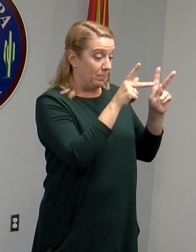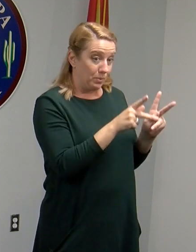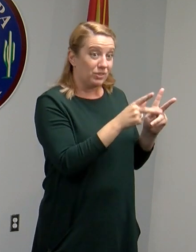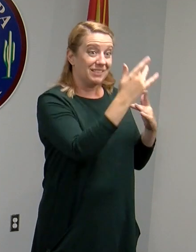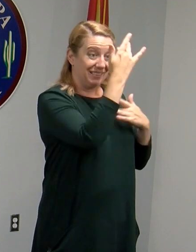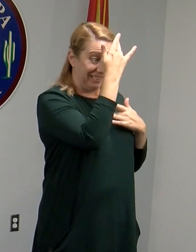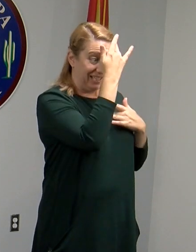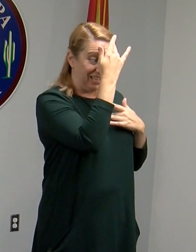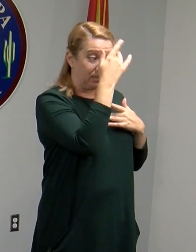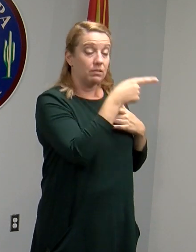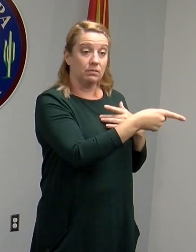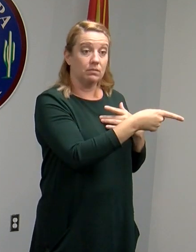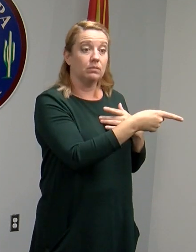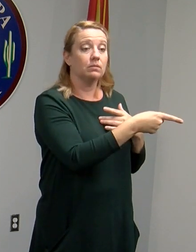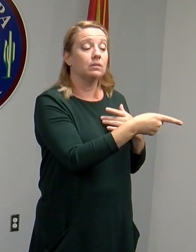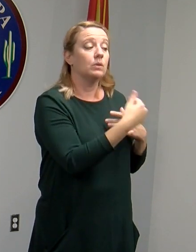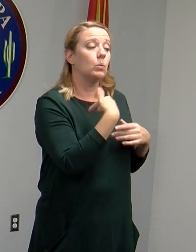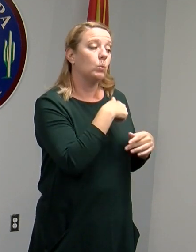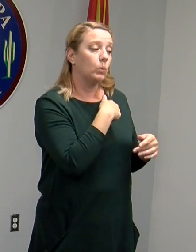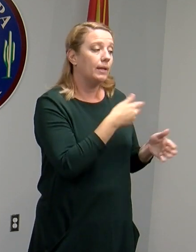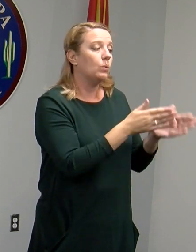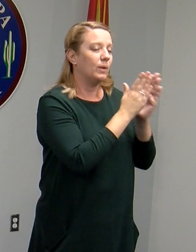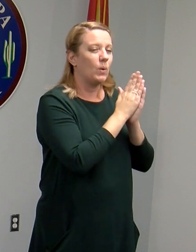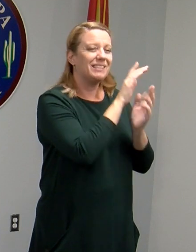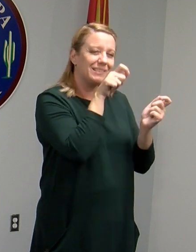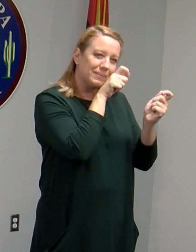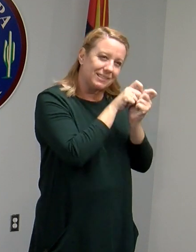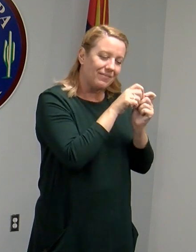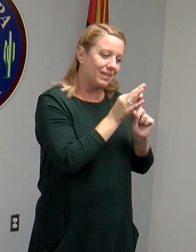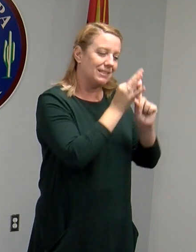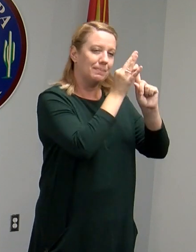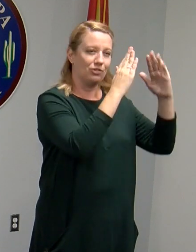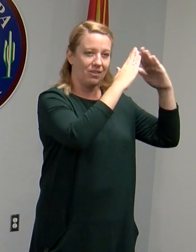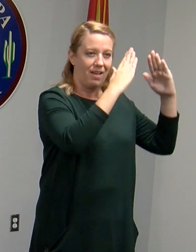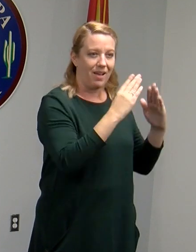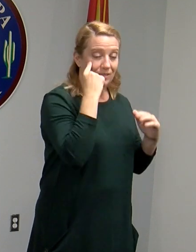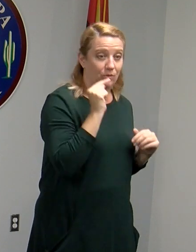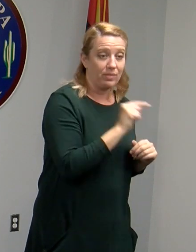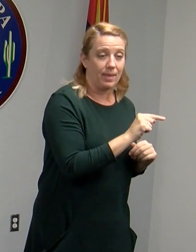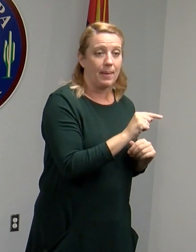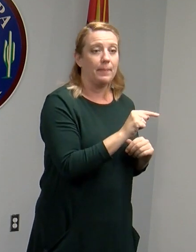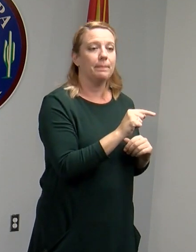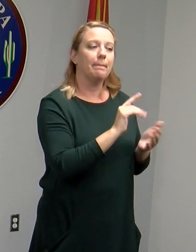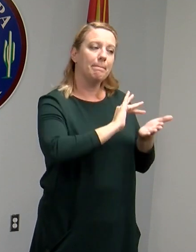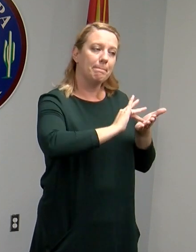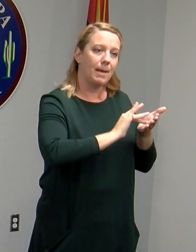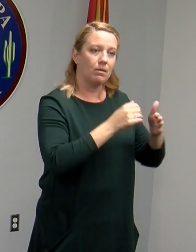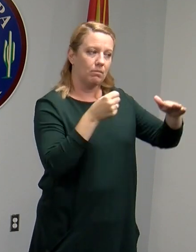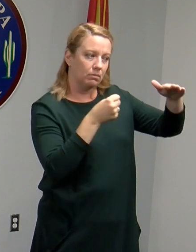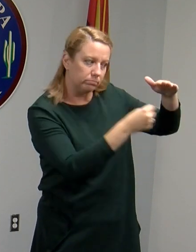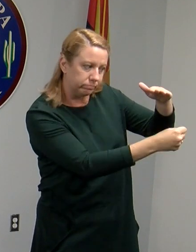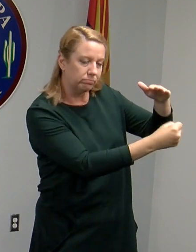COVID-19, we request special housing. We put them into medical quarantine